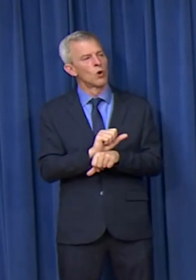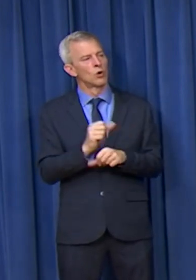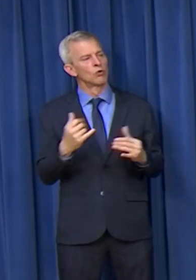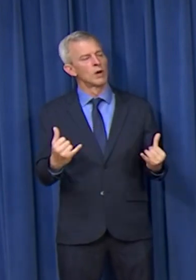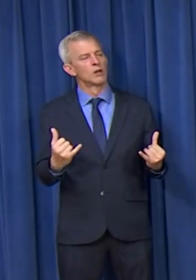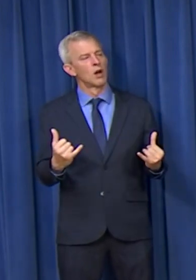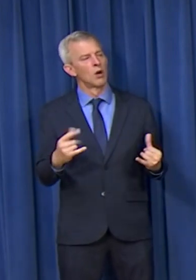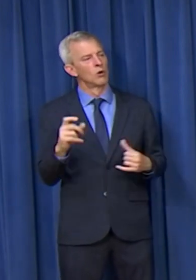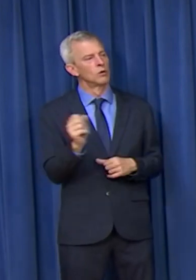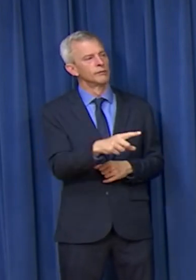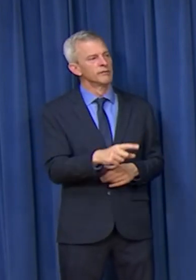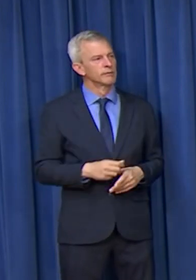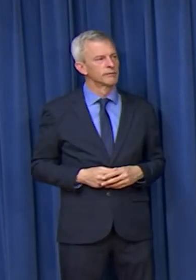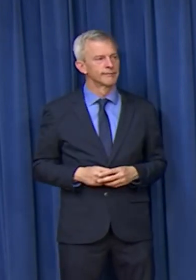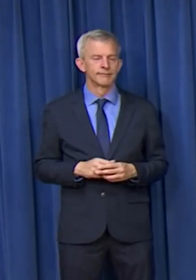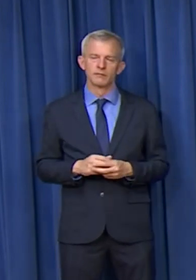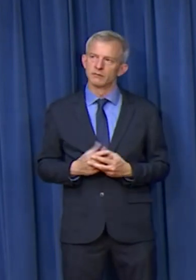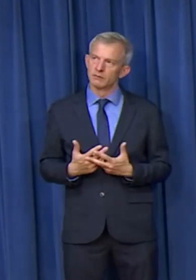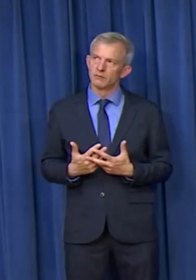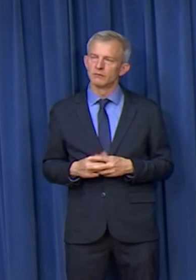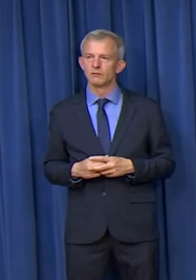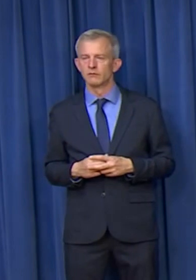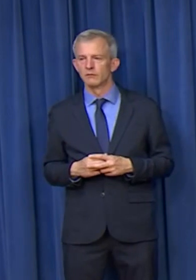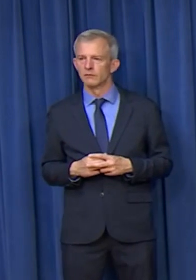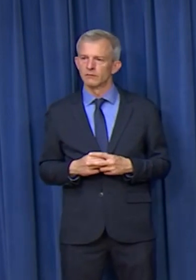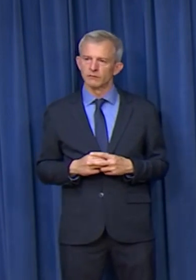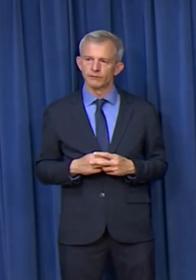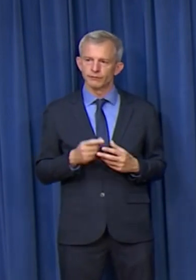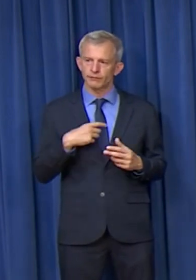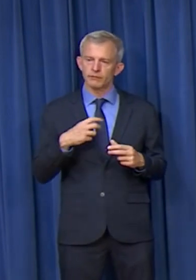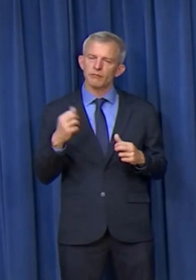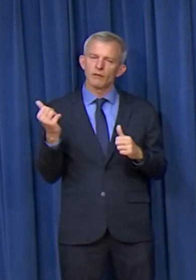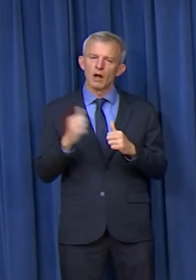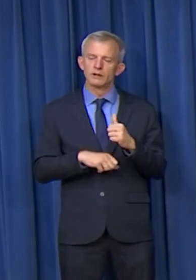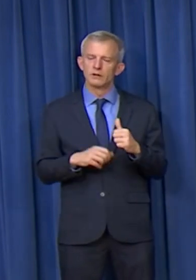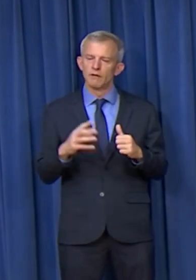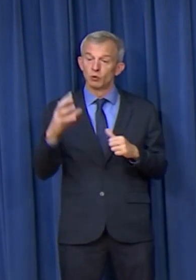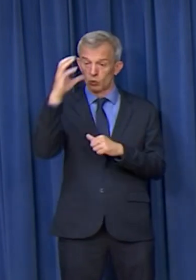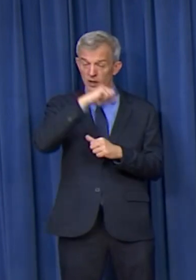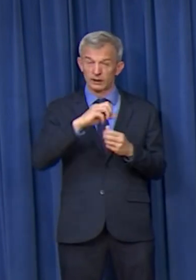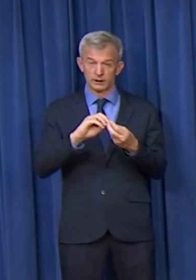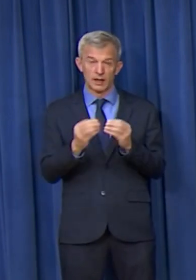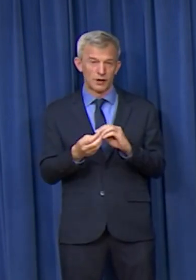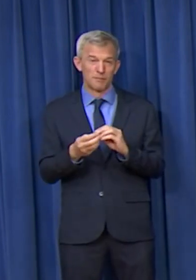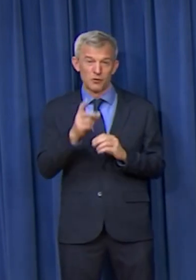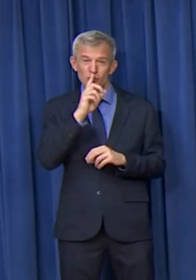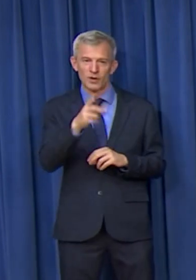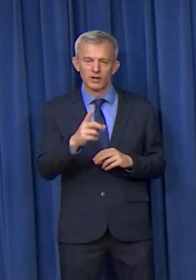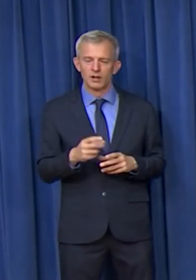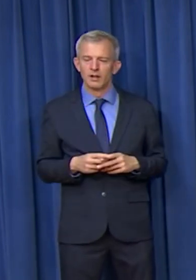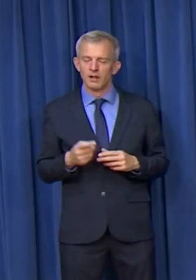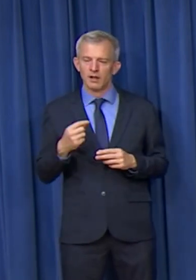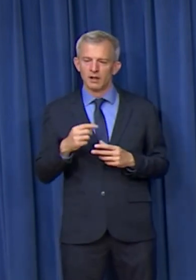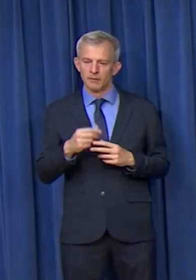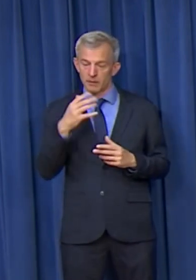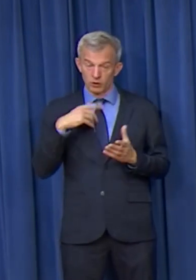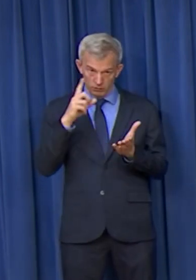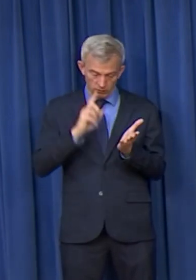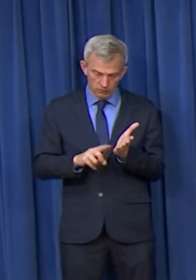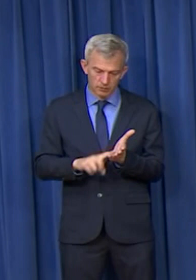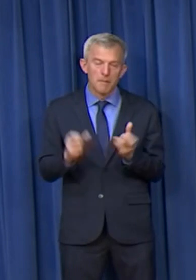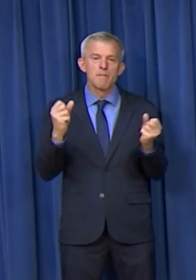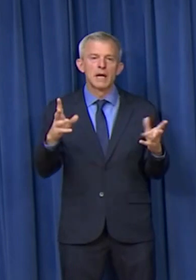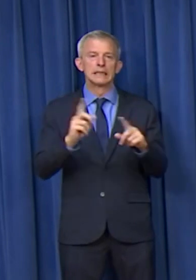I can't sort of approximate that number in general terms, because we're looking at a number of matters, some of which